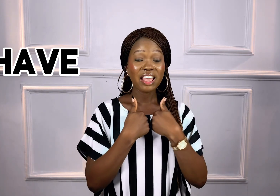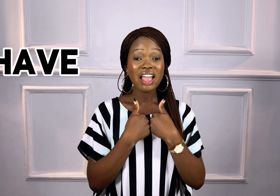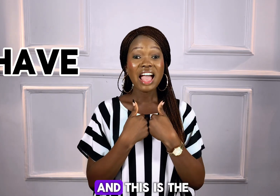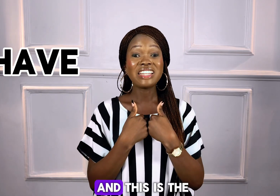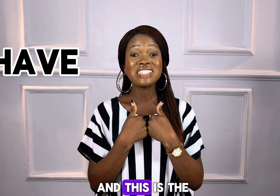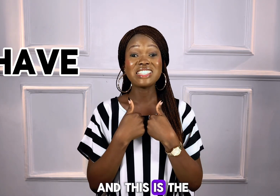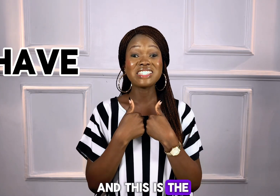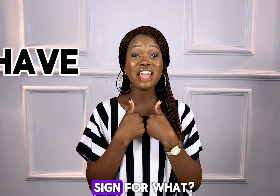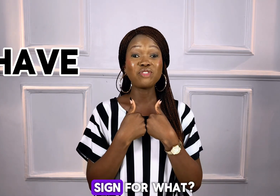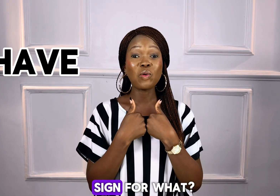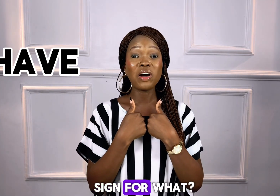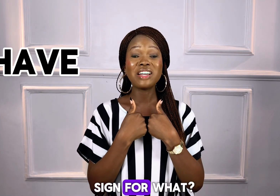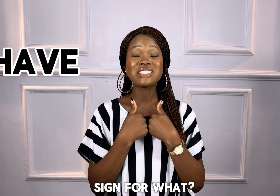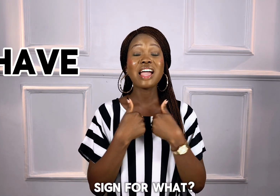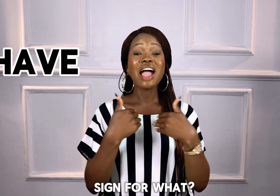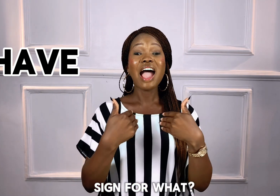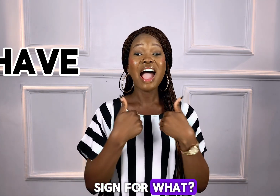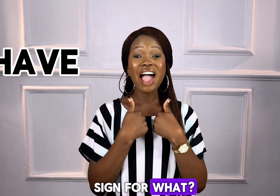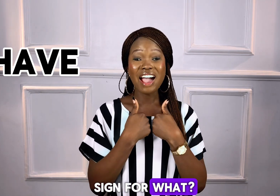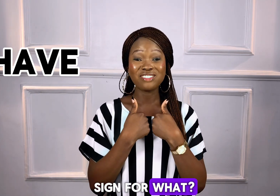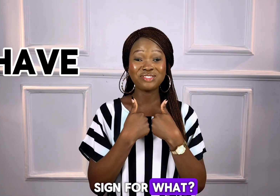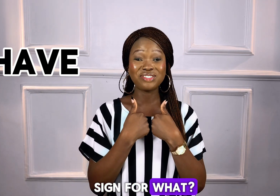and this is the sign for what? Have.